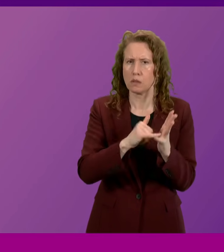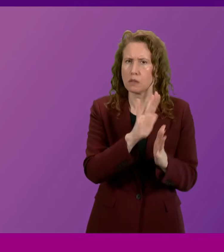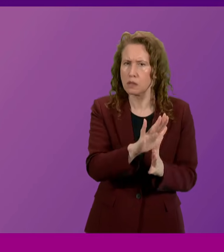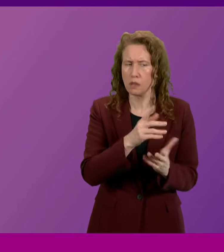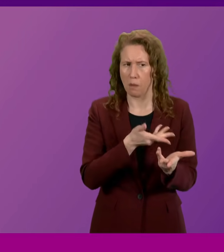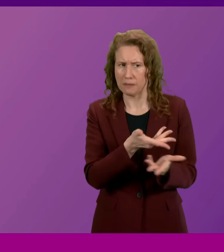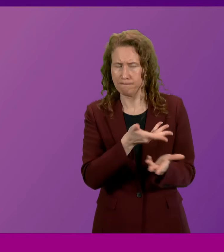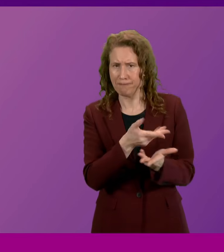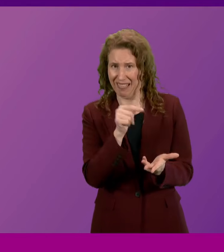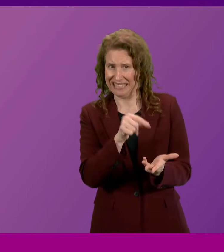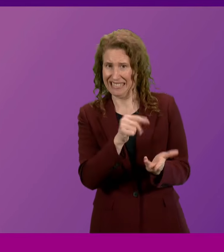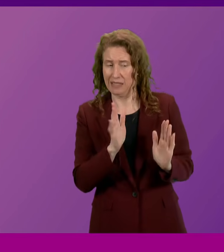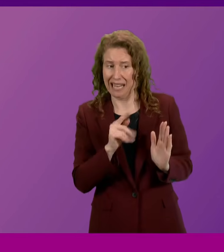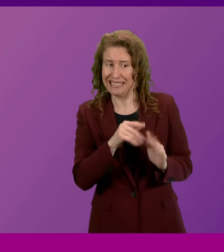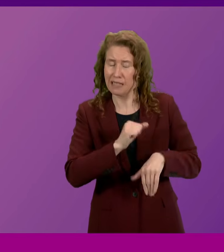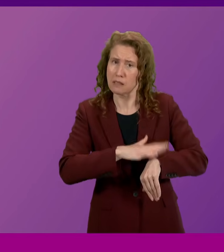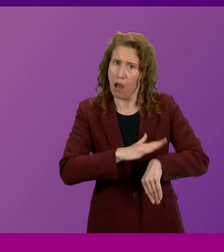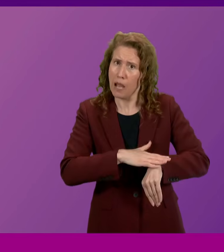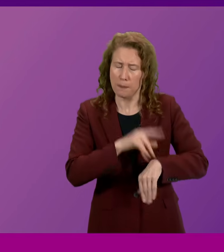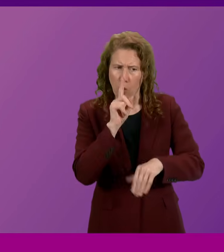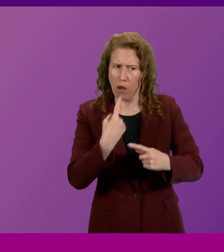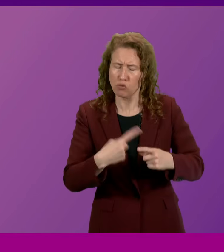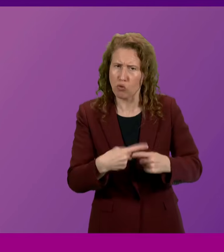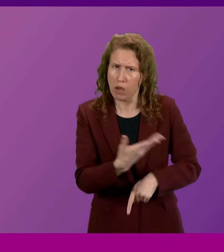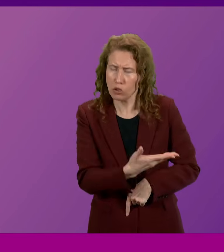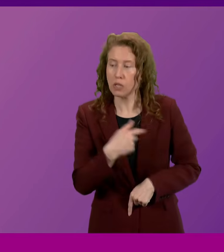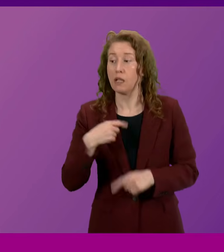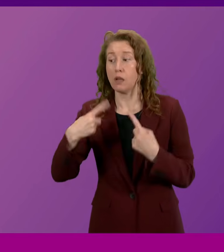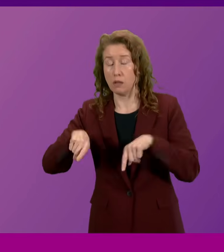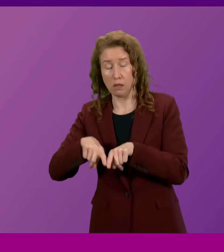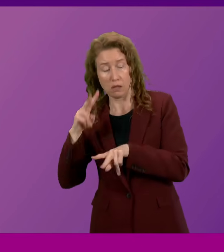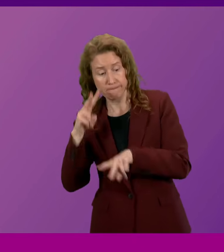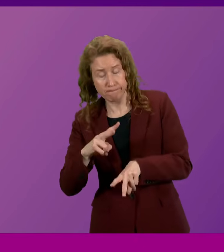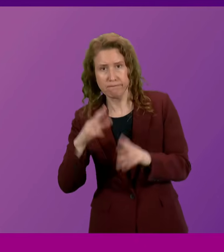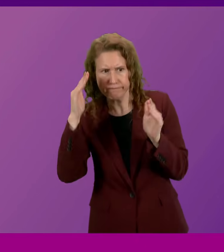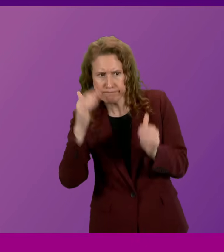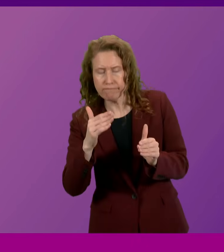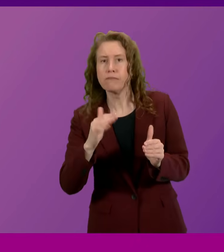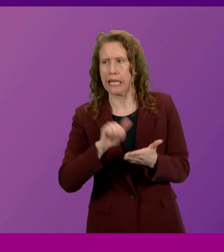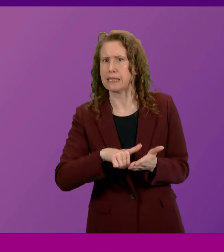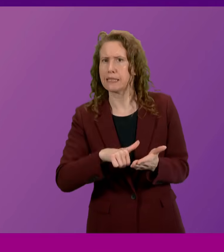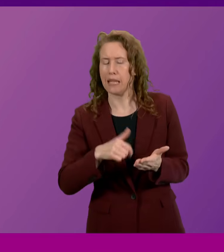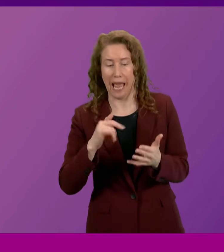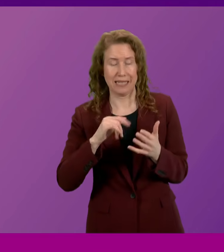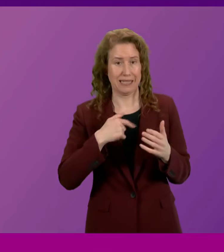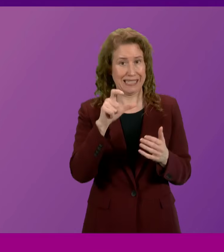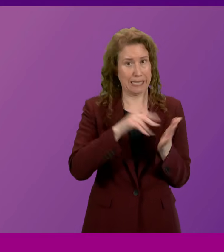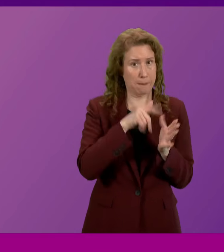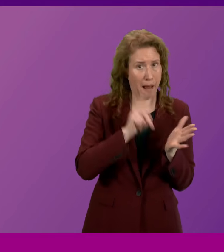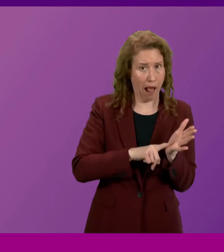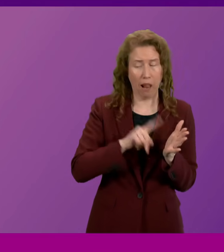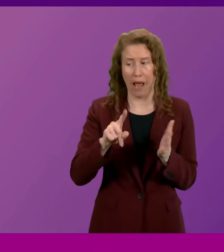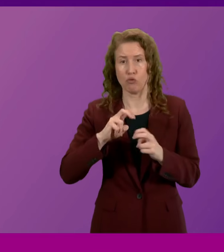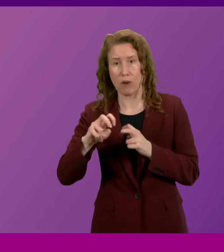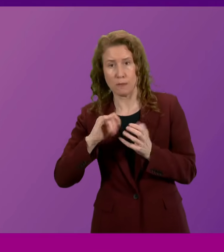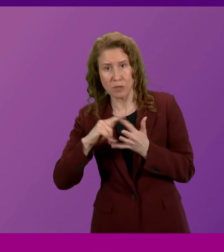any of these negotiations, that takes time. It has the focus and the attention of ministers and CMAL. The Transport Secretary